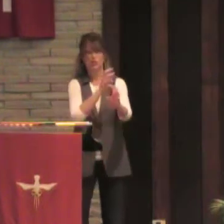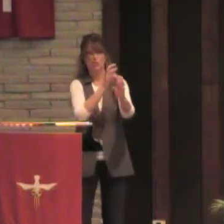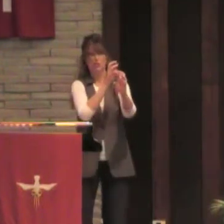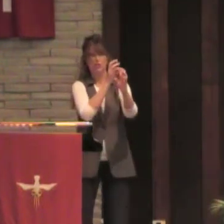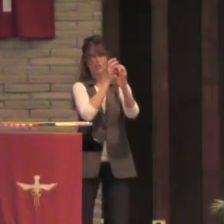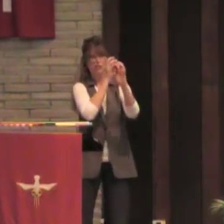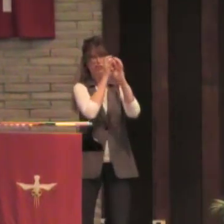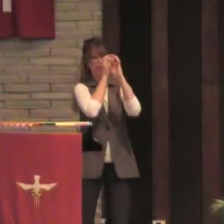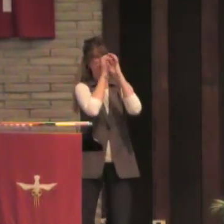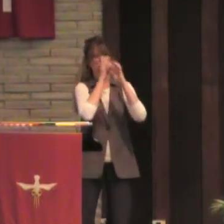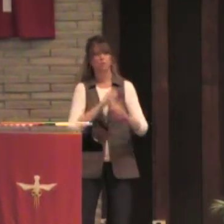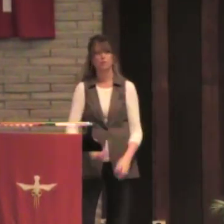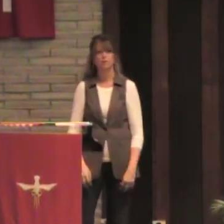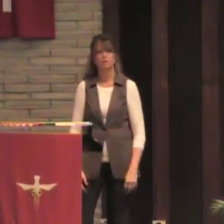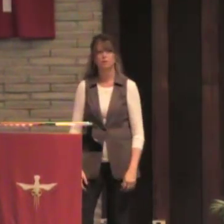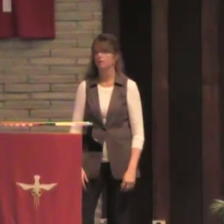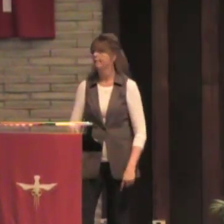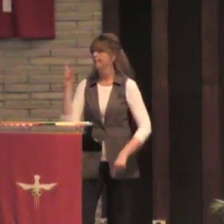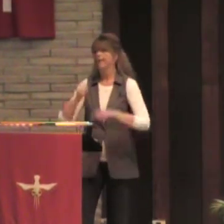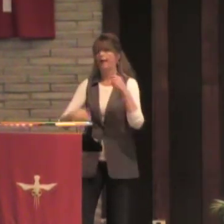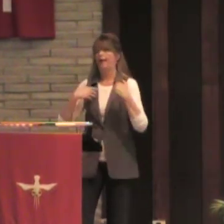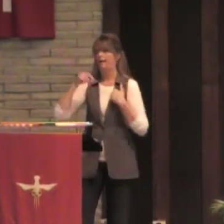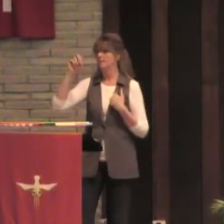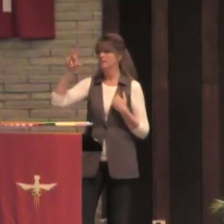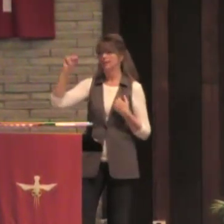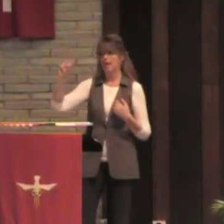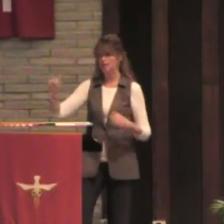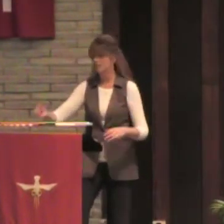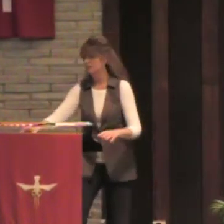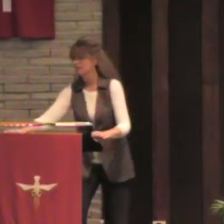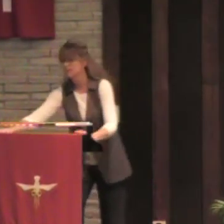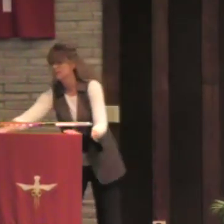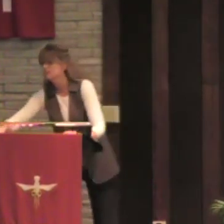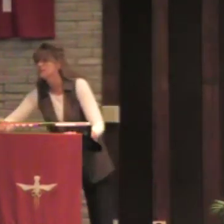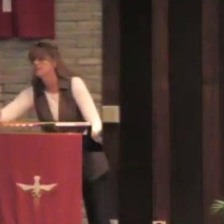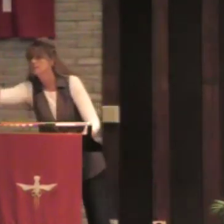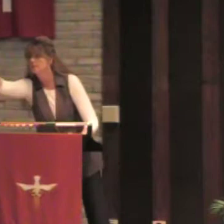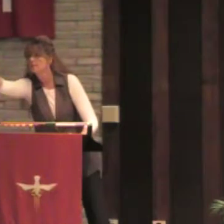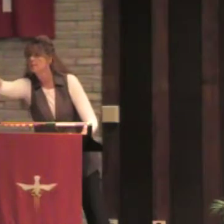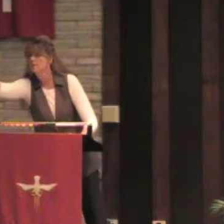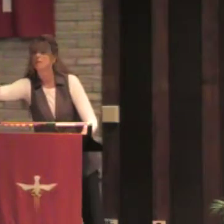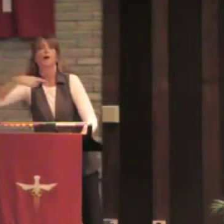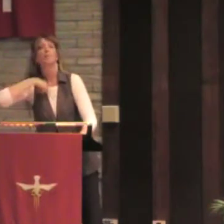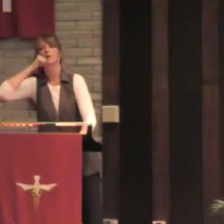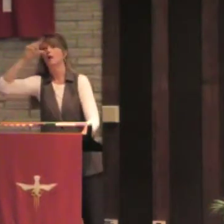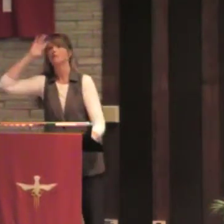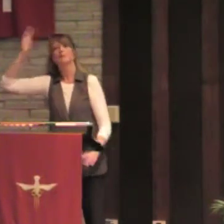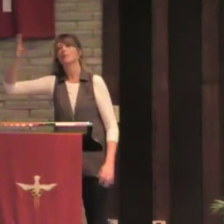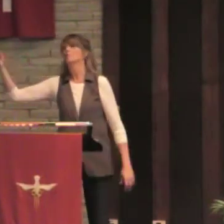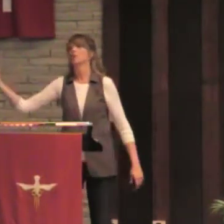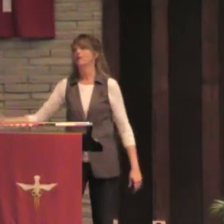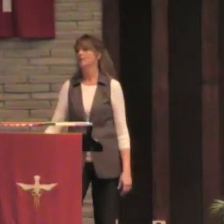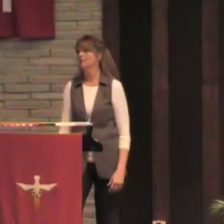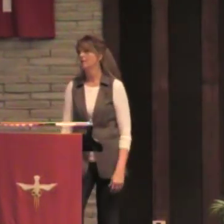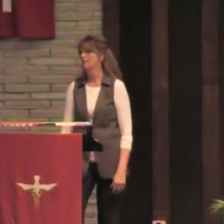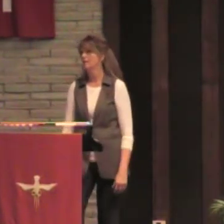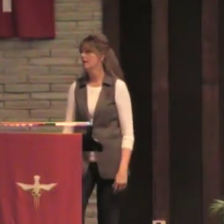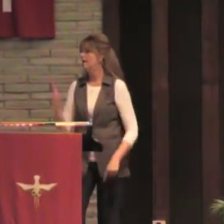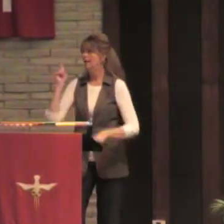during that era. They were so incredibly harsh with the children. And I'm not